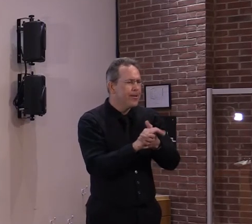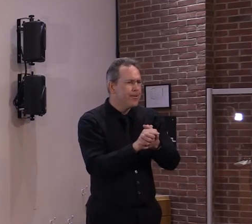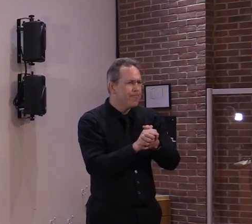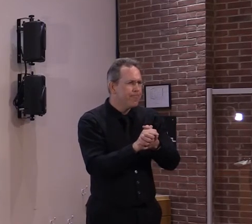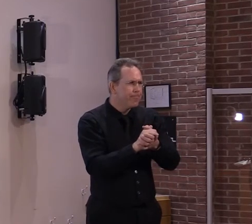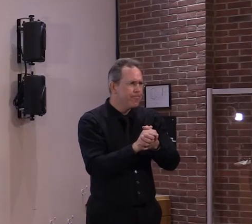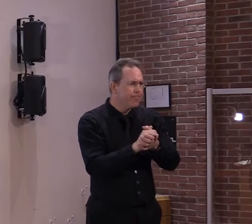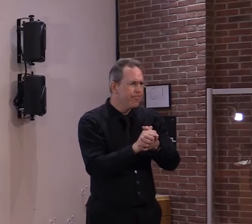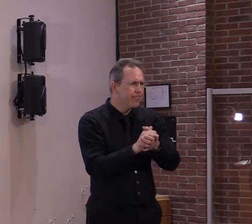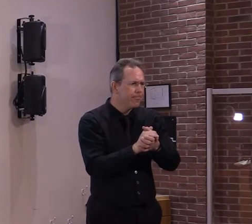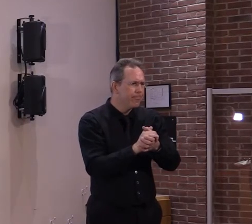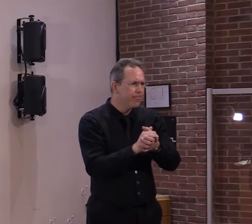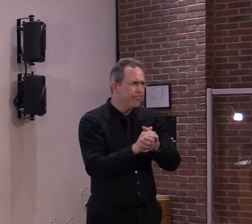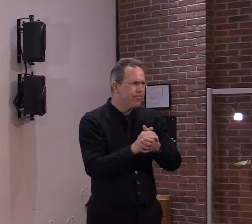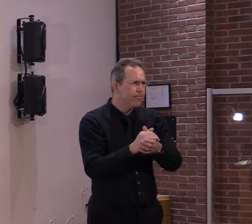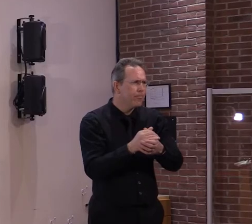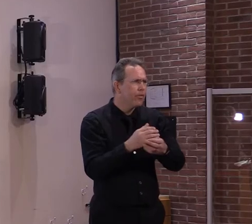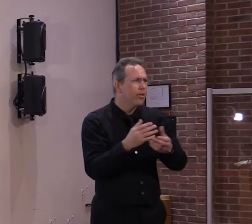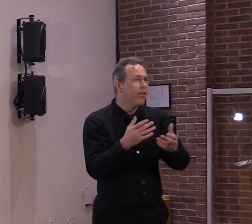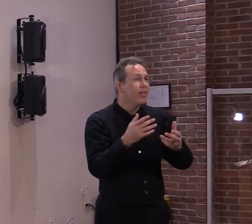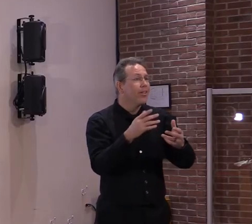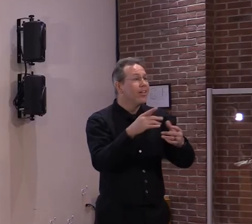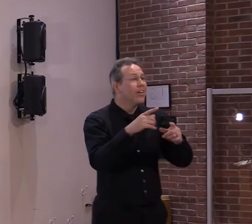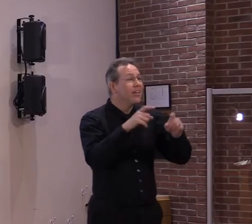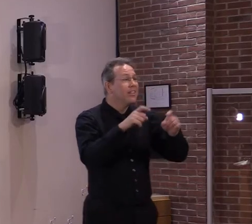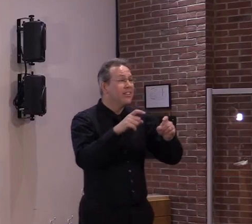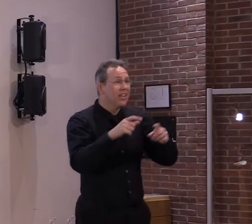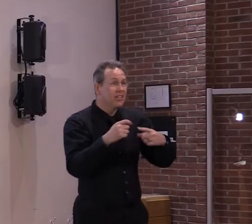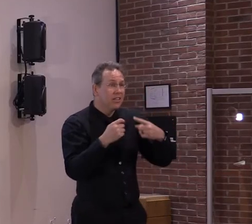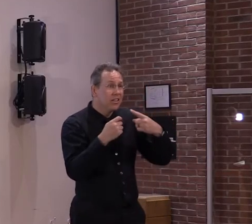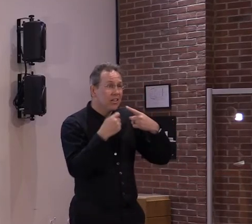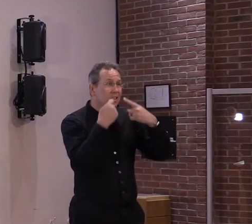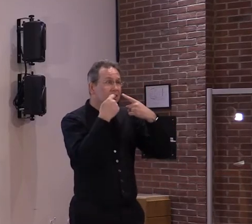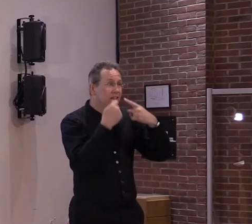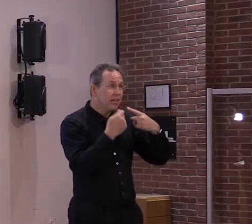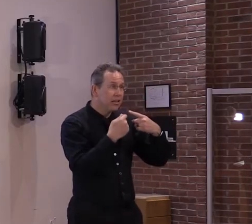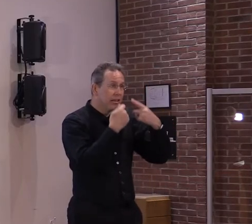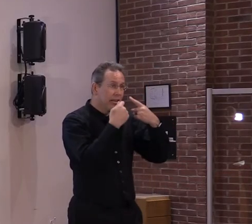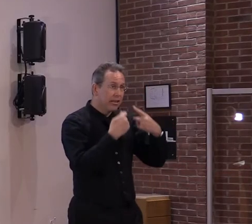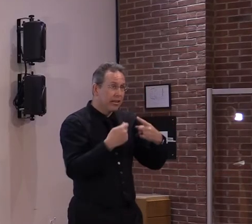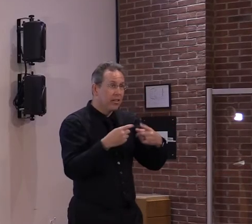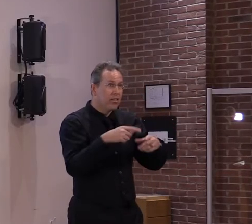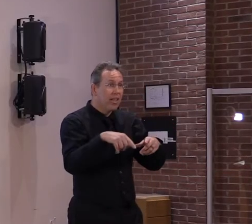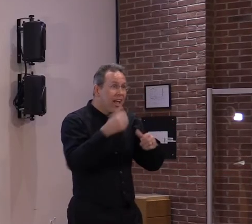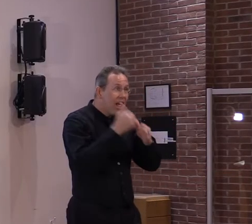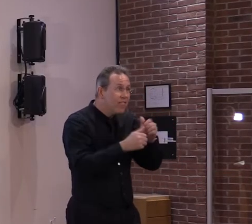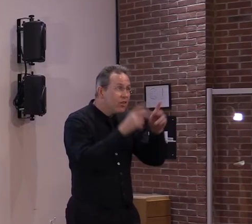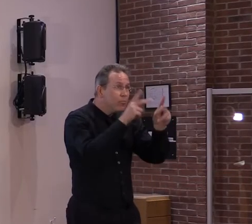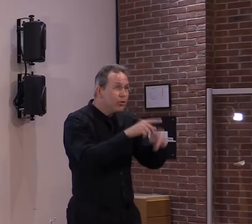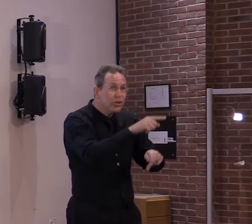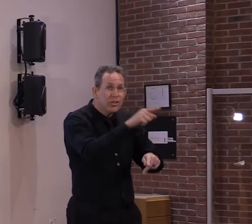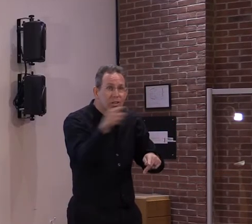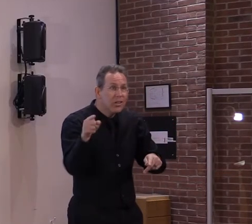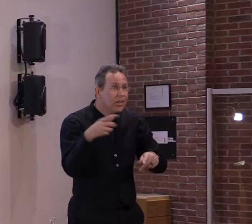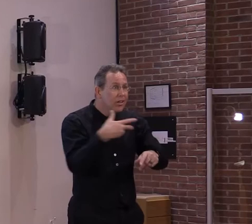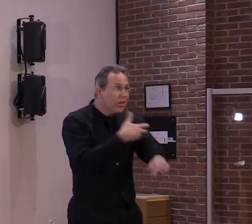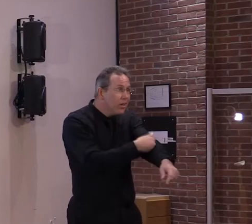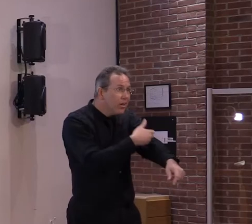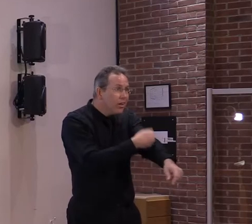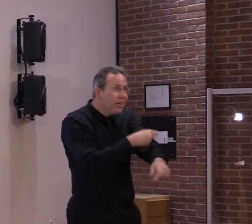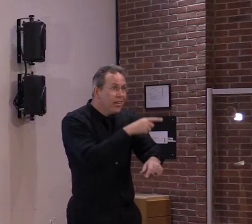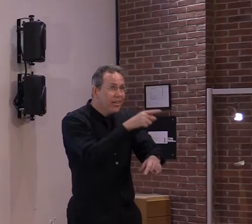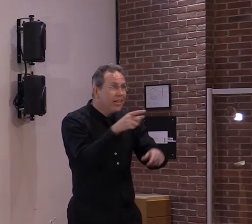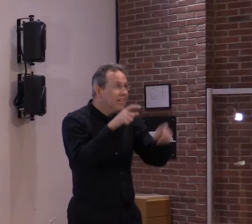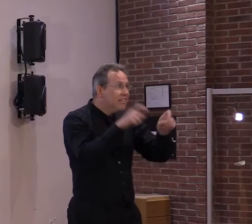do nasal swabs on every person who's been vaccinated and get a random sample of them and figure out what the positivity rate